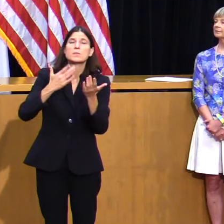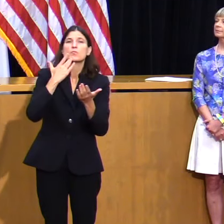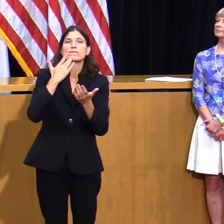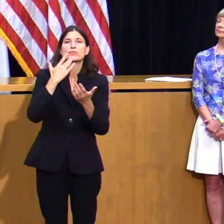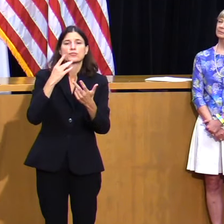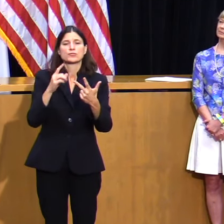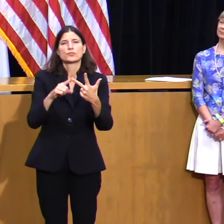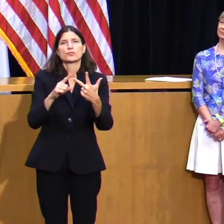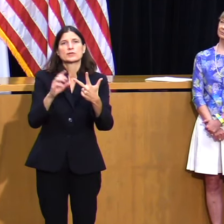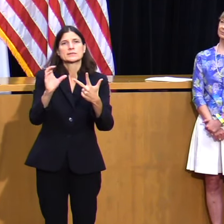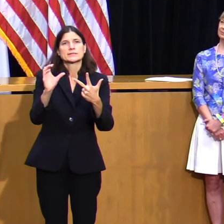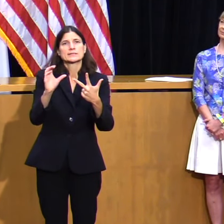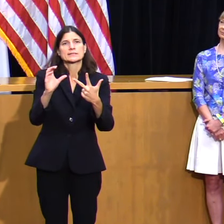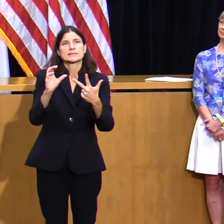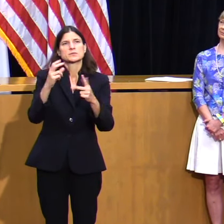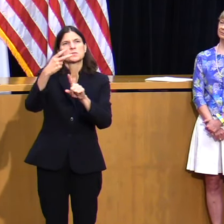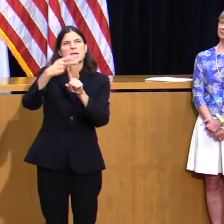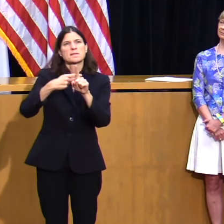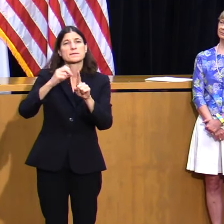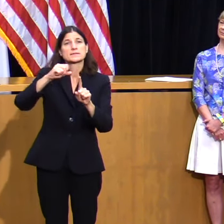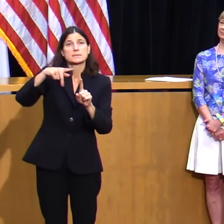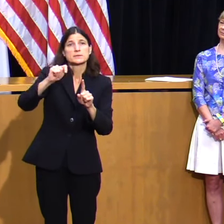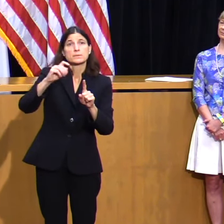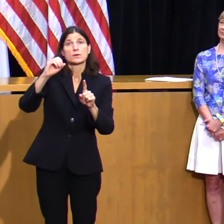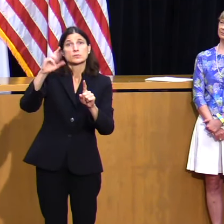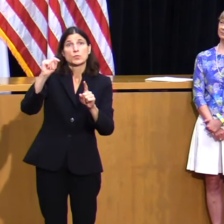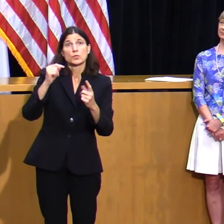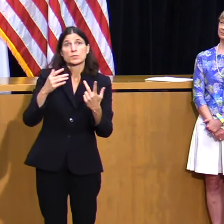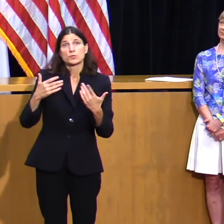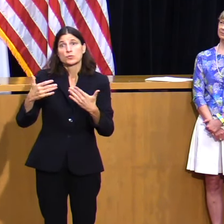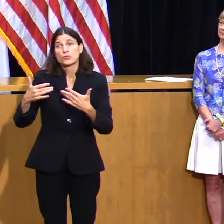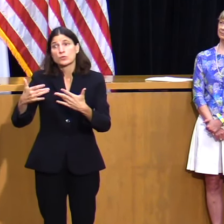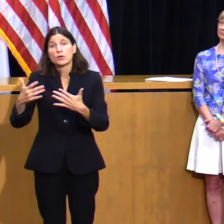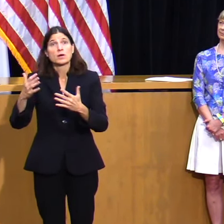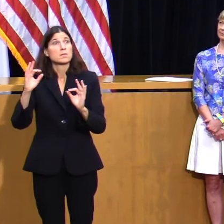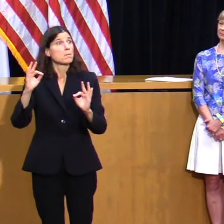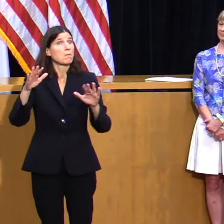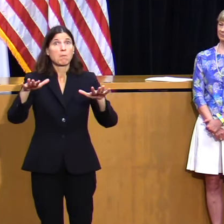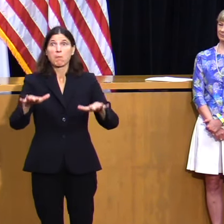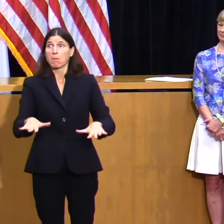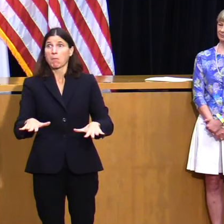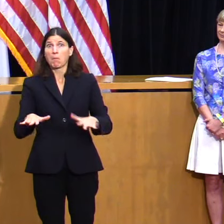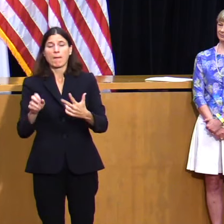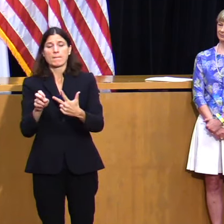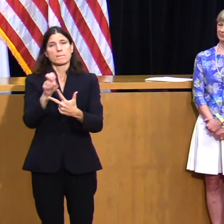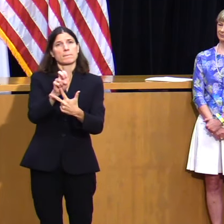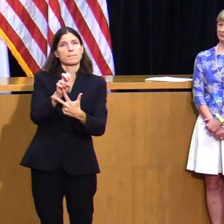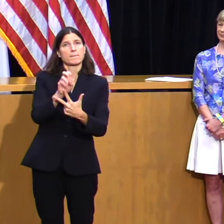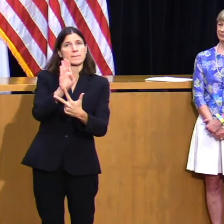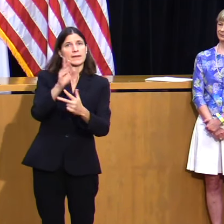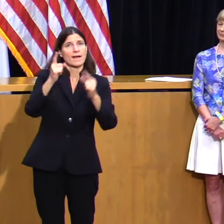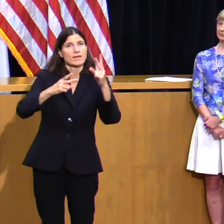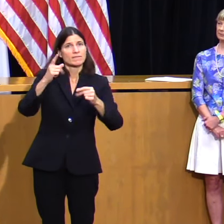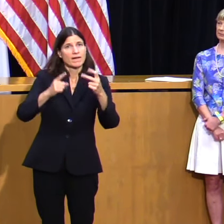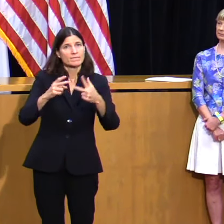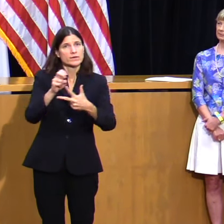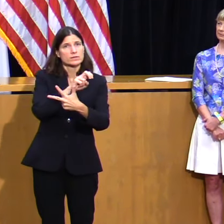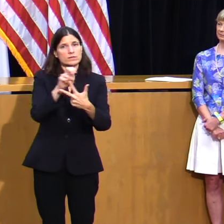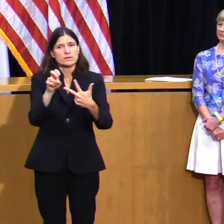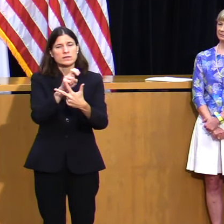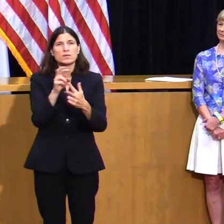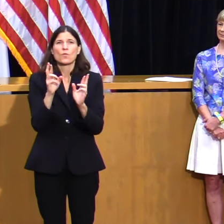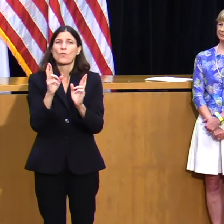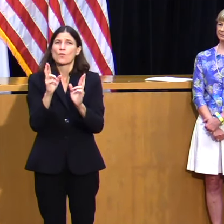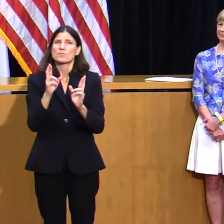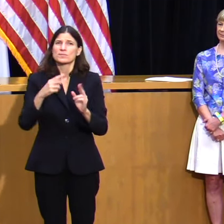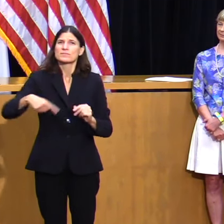to COVID in their communities or some other issue. But I think it's important that people recognize that this is